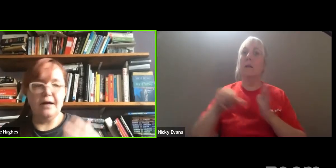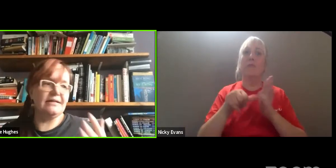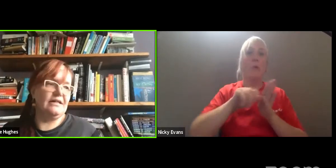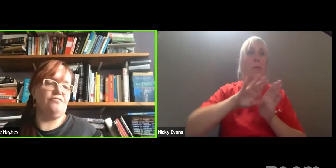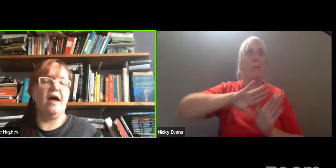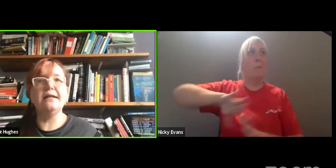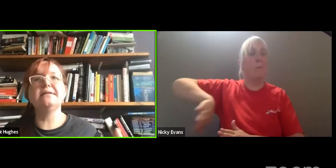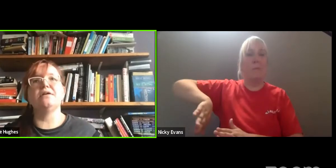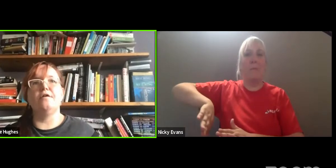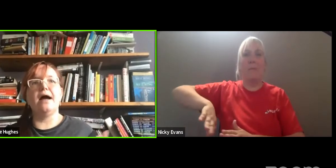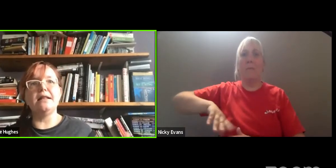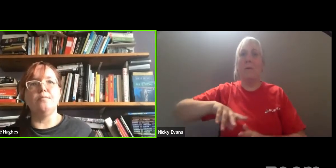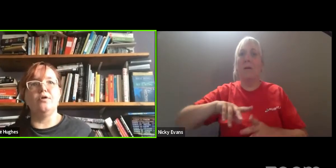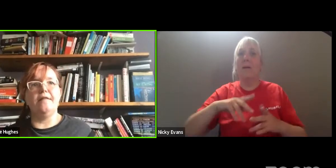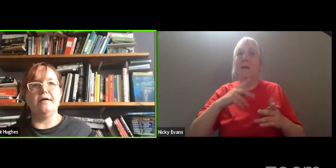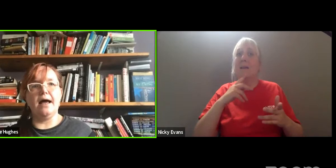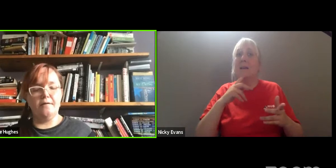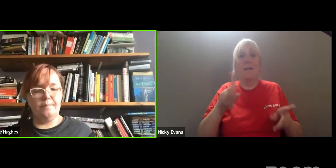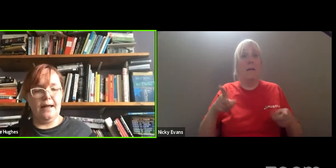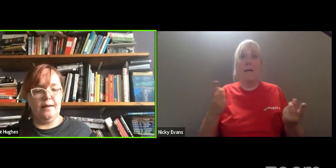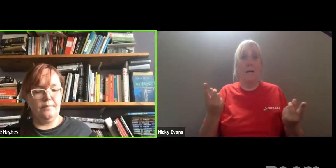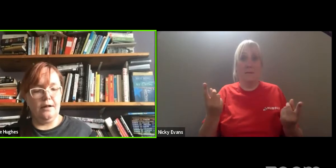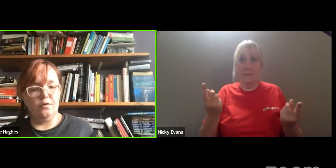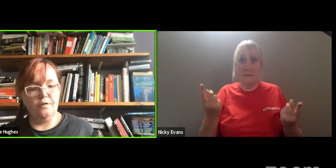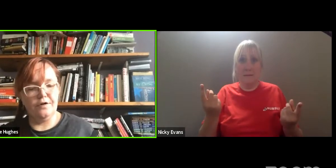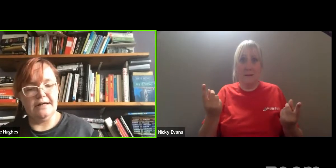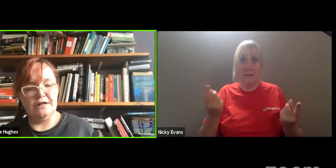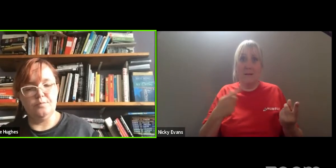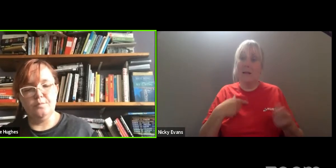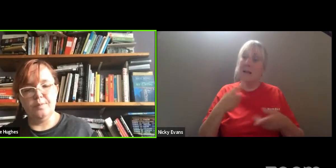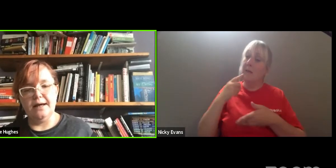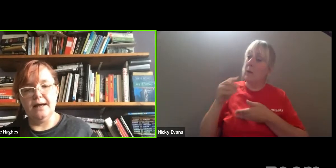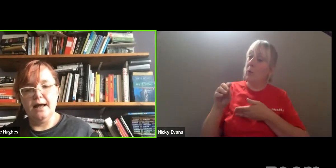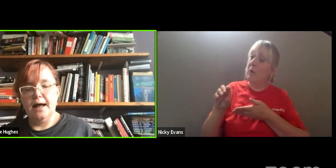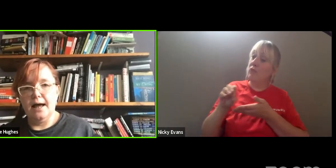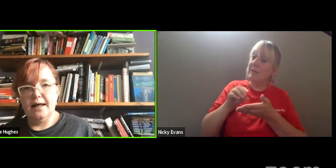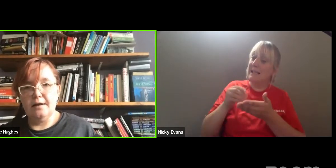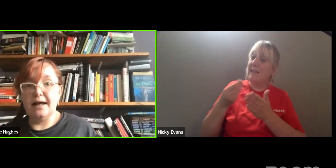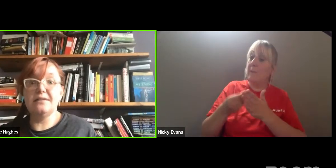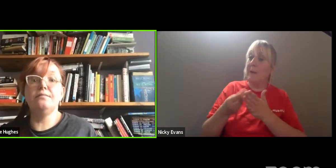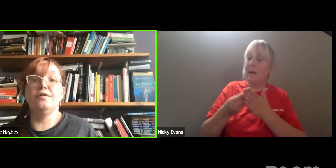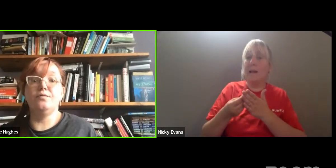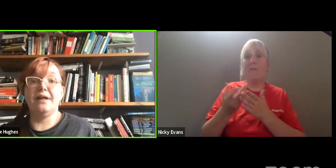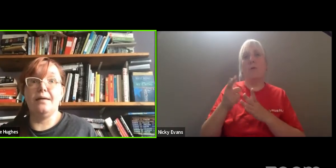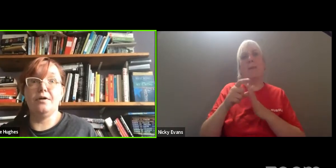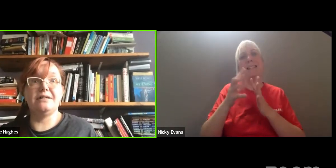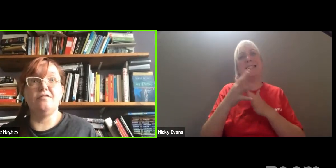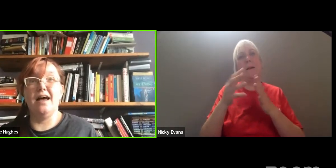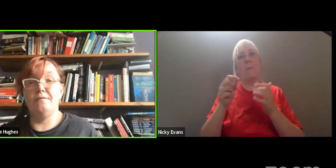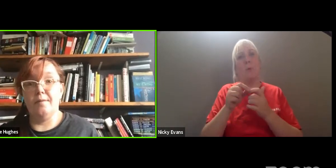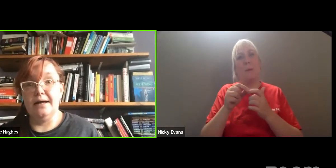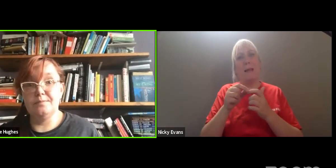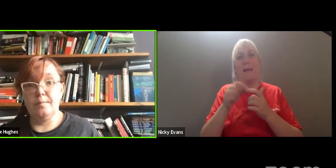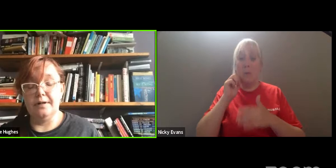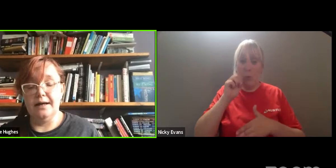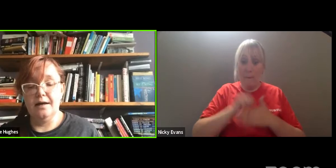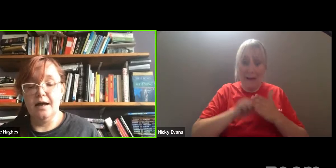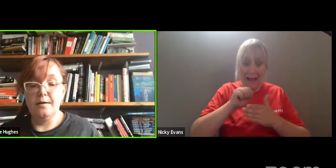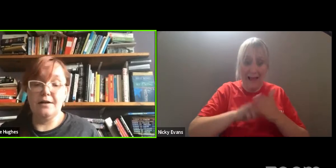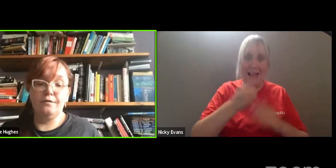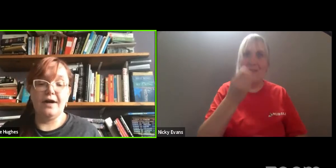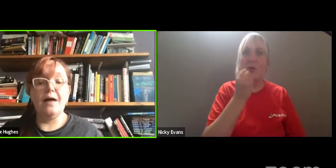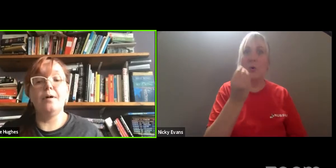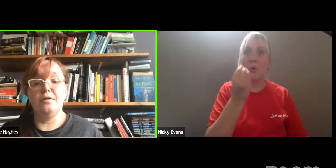that most it's the rent, so they'll get the money, they'll get a loan off the DWP, and they'll get some food with it because they've not ate for weeks